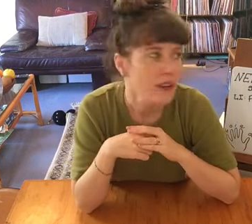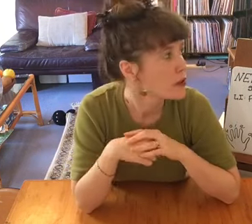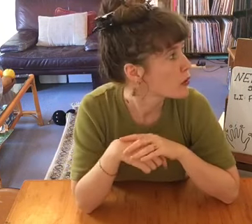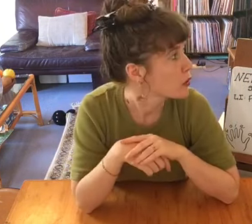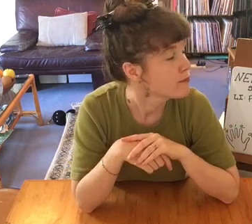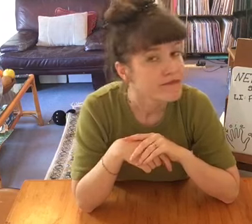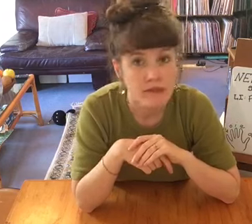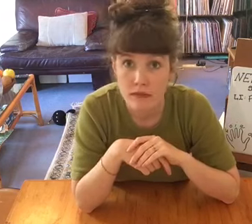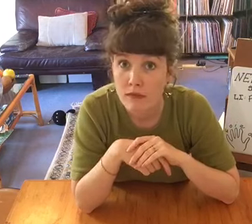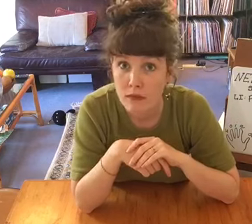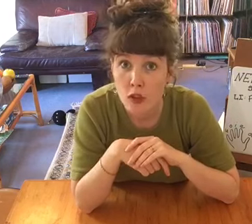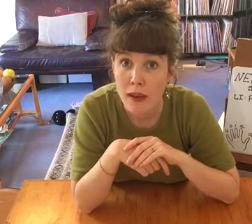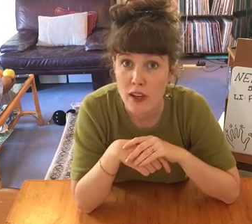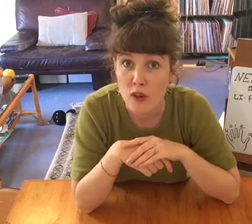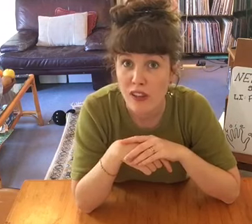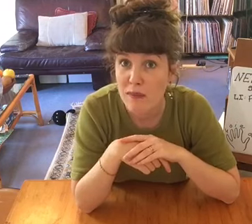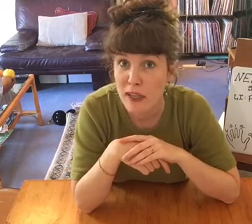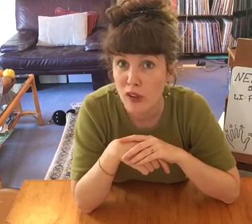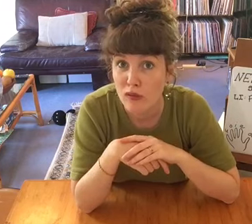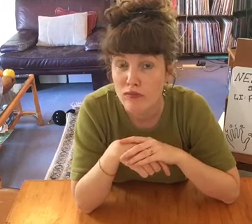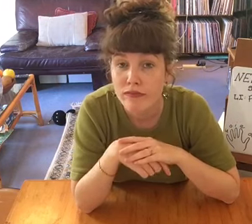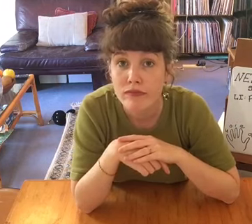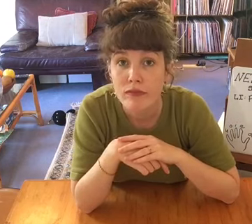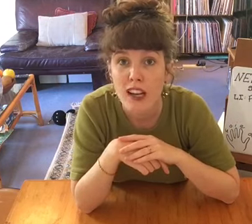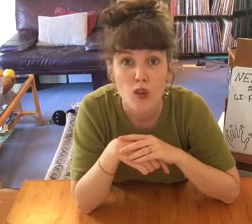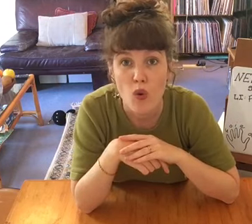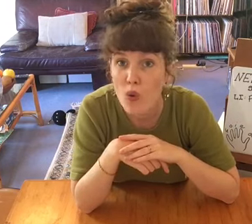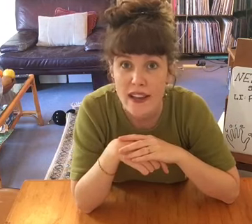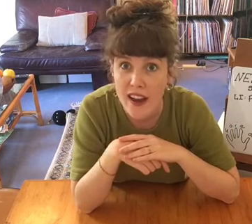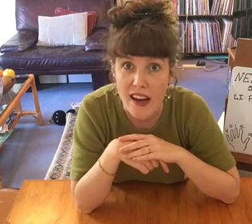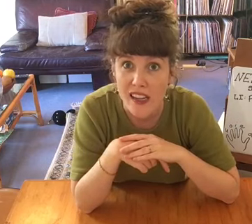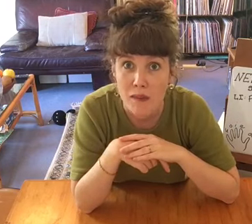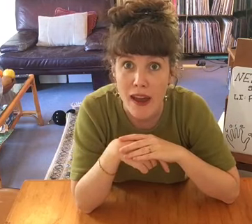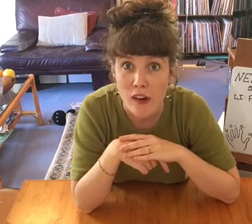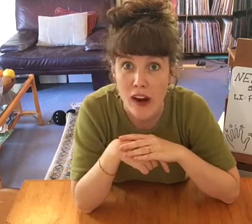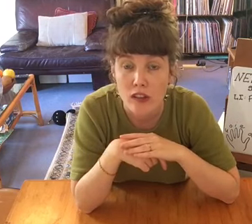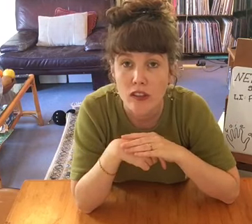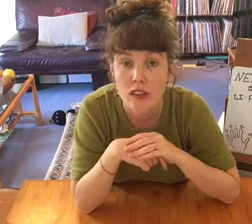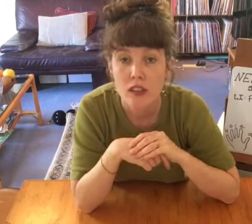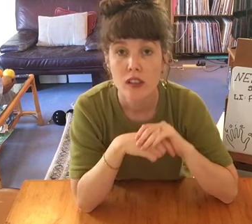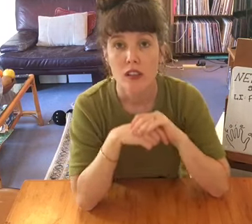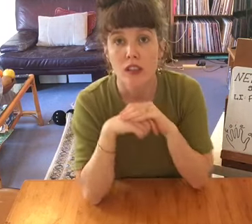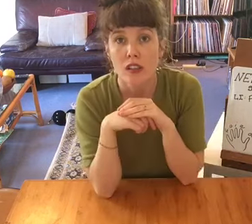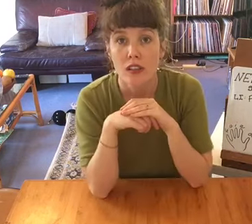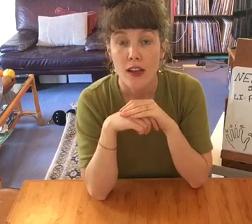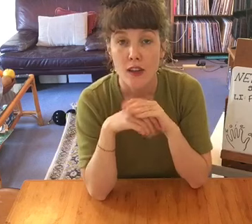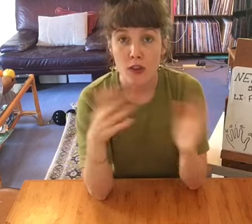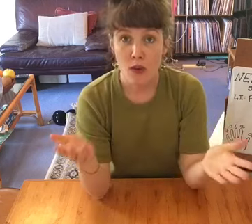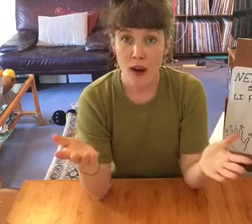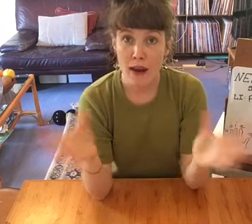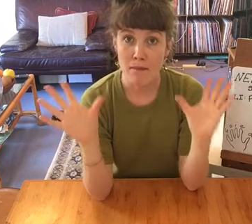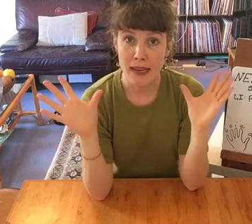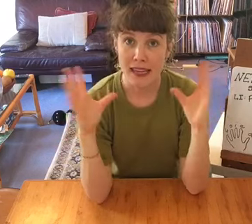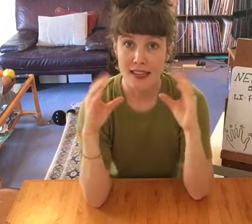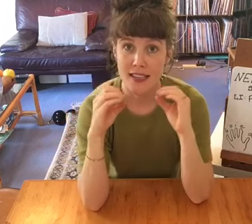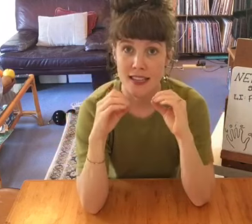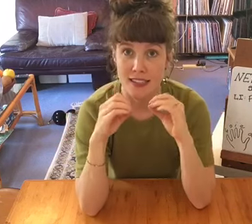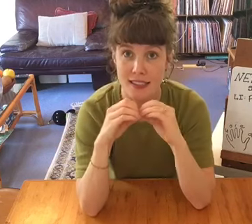room, do make sure you let me know. It's always hiding in the background. You're right, B is this. It's